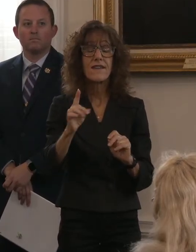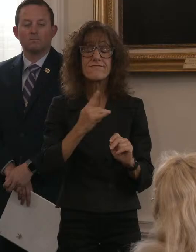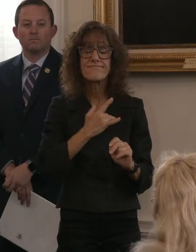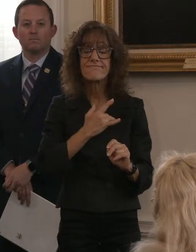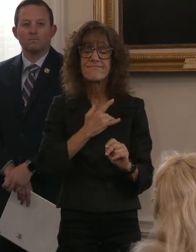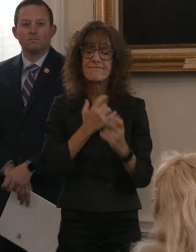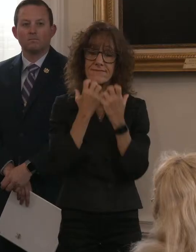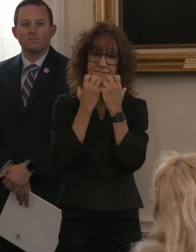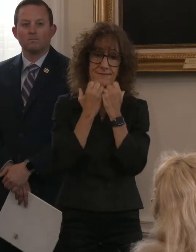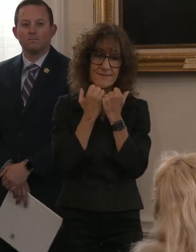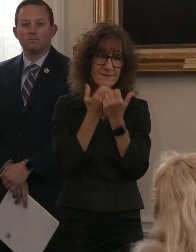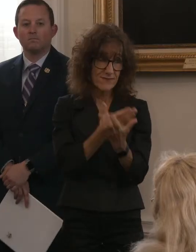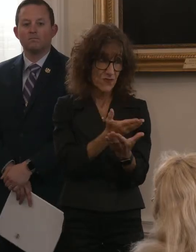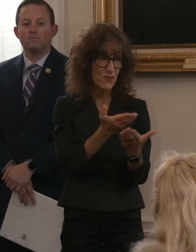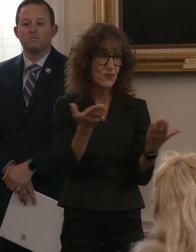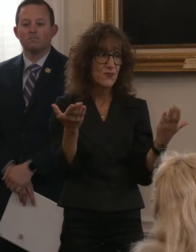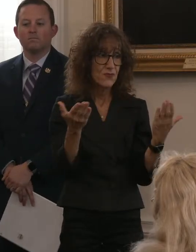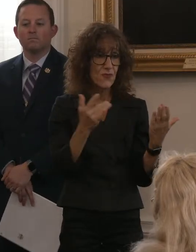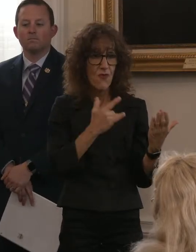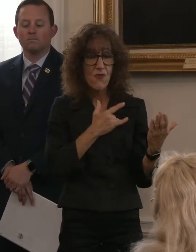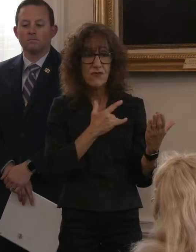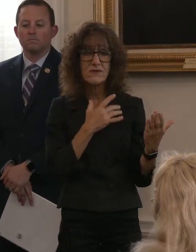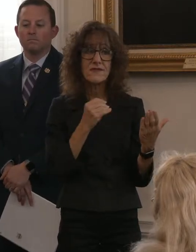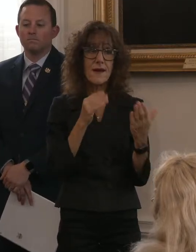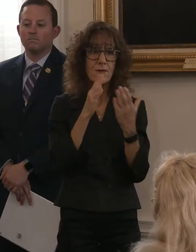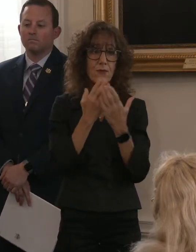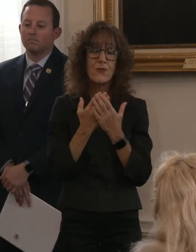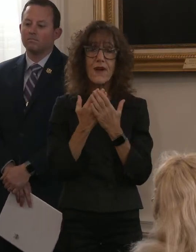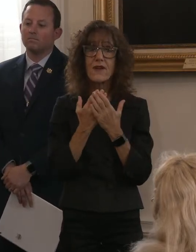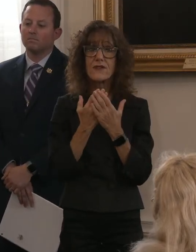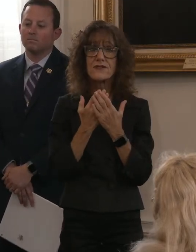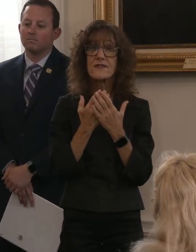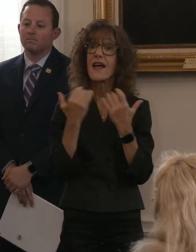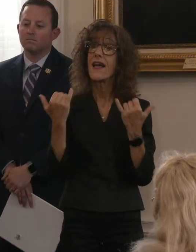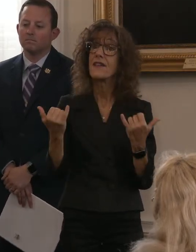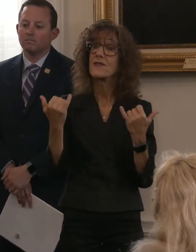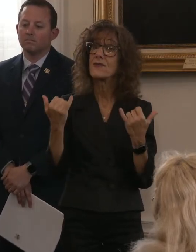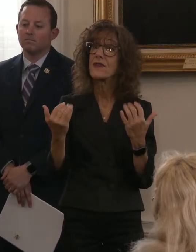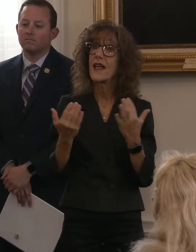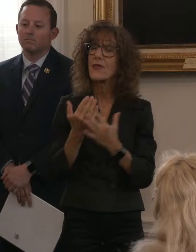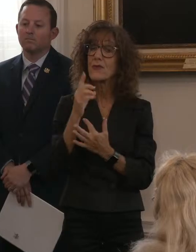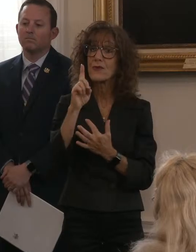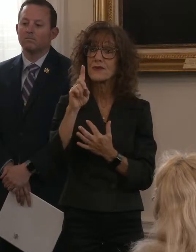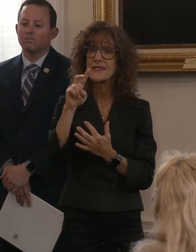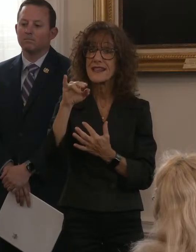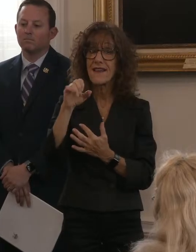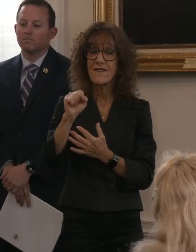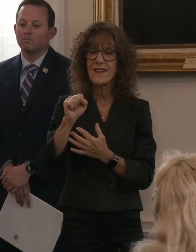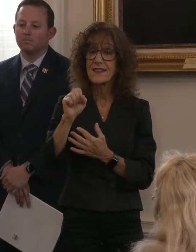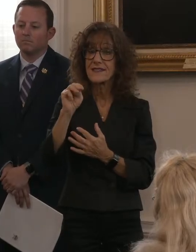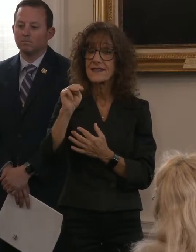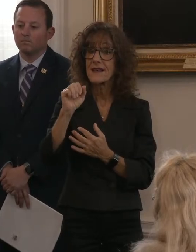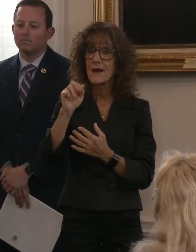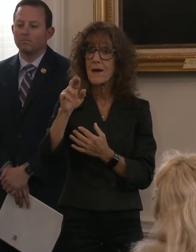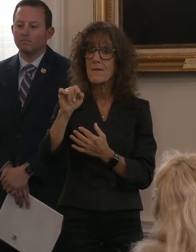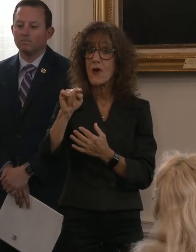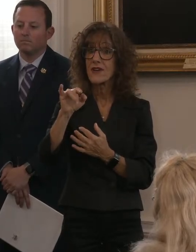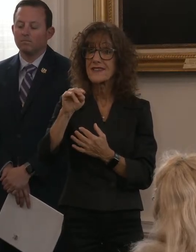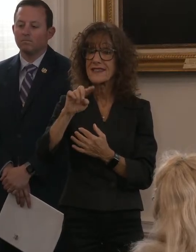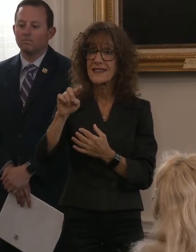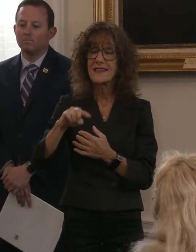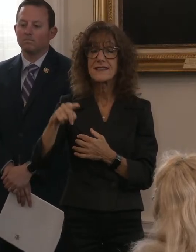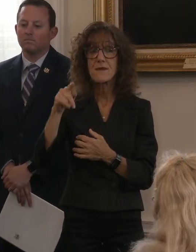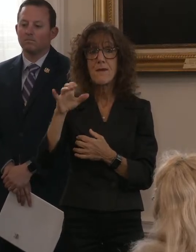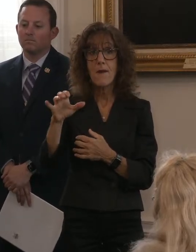our hearts and our prayers. And today, through the Davis Martinez Public Employees Safety